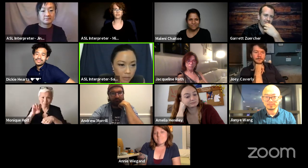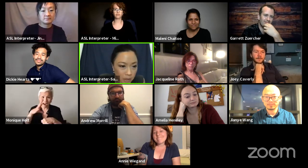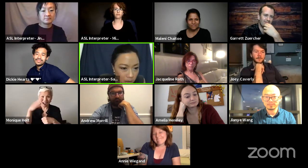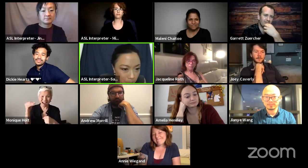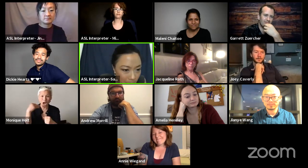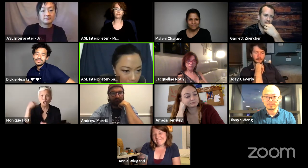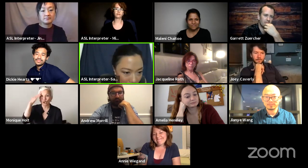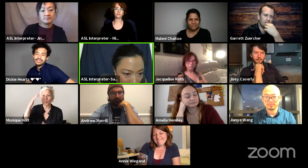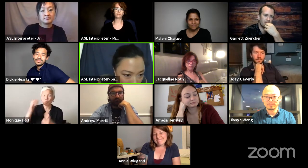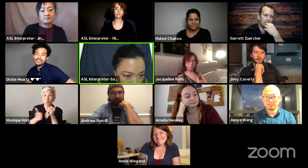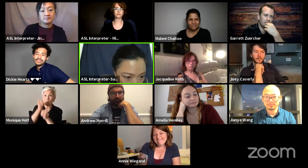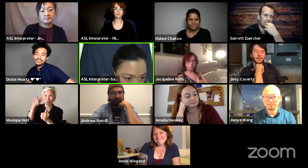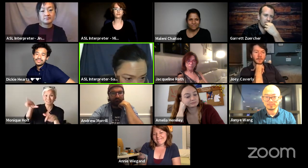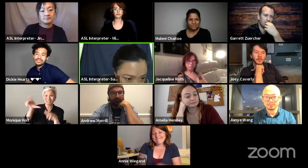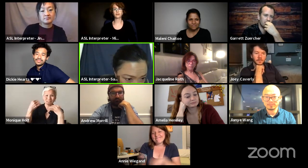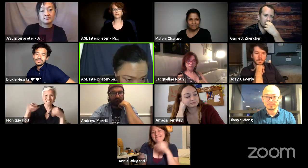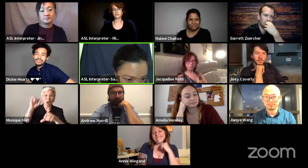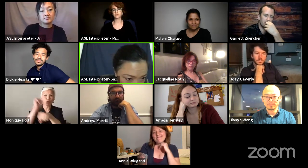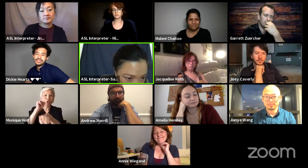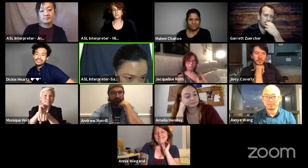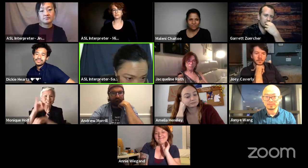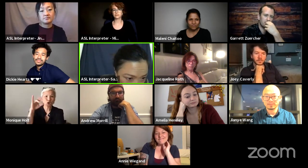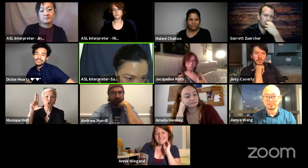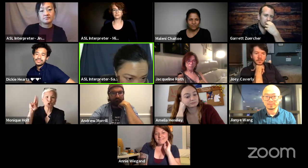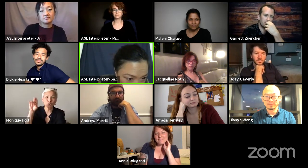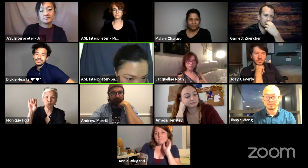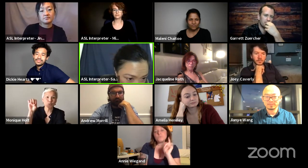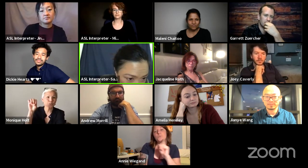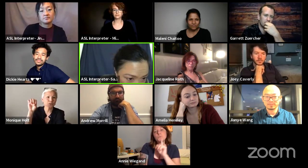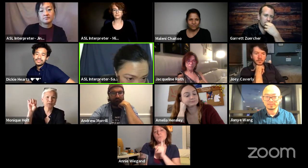thinking about that. I knew that.